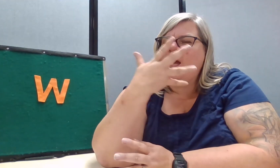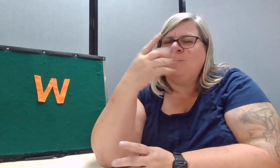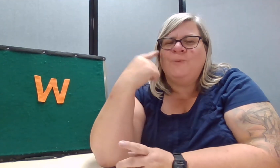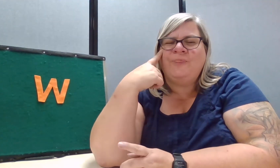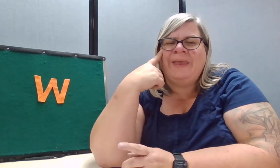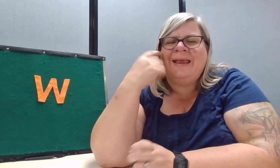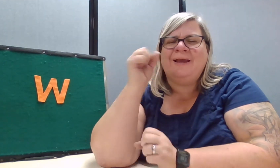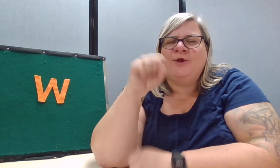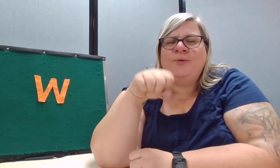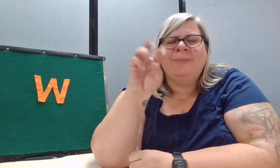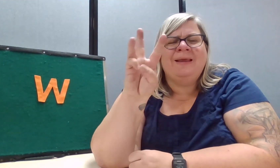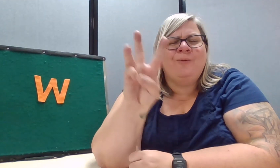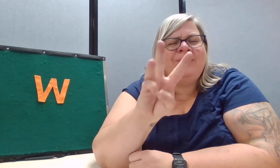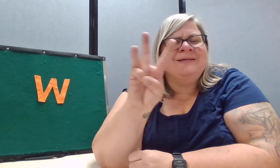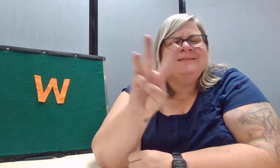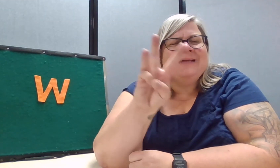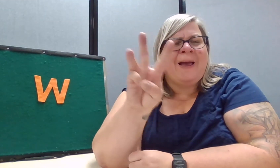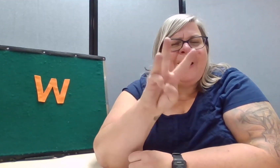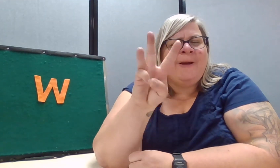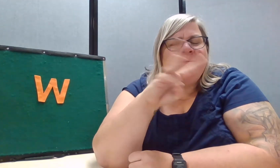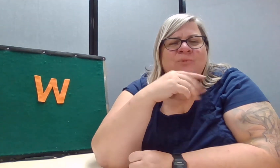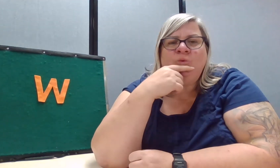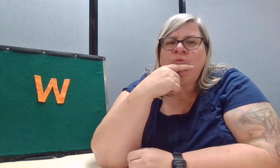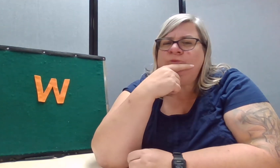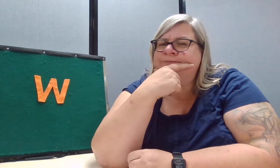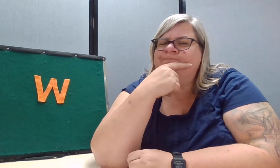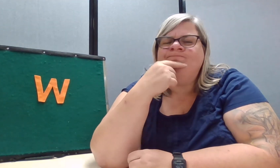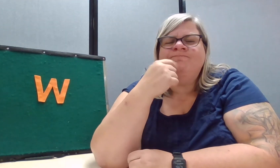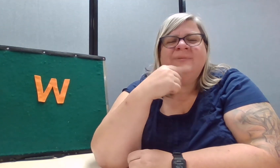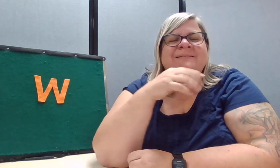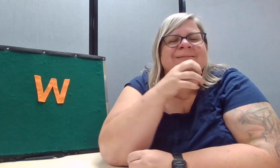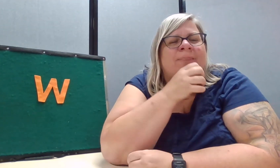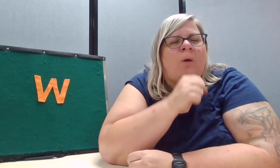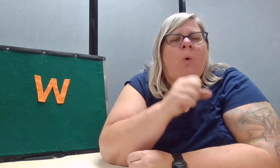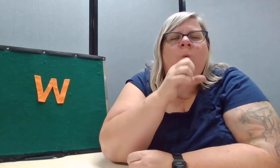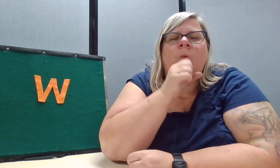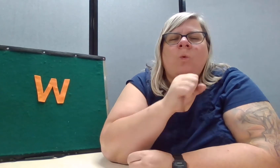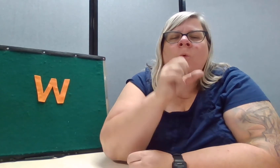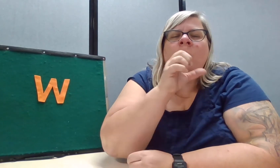What word do you think would start with W for Halloween?